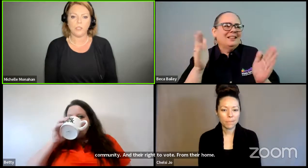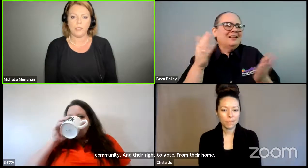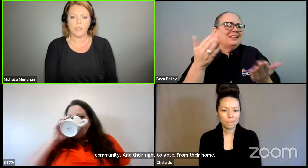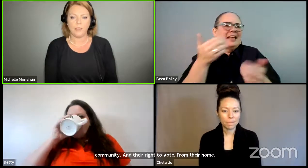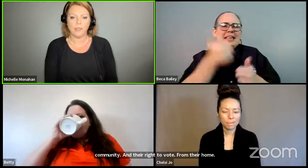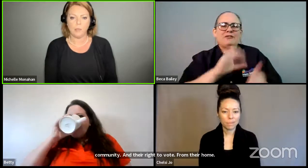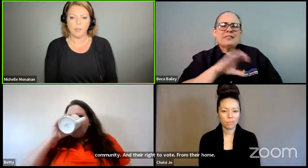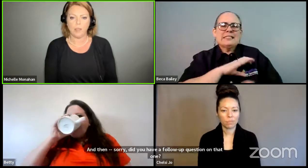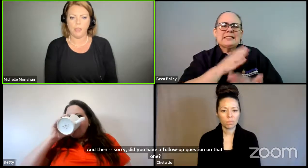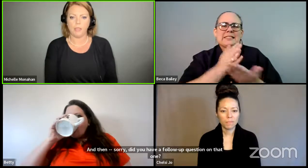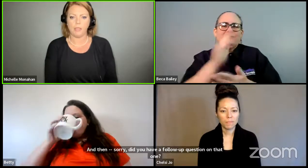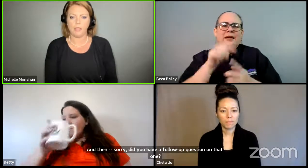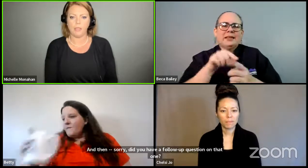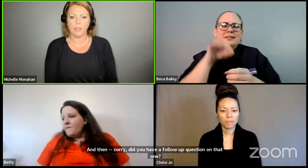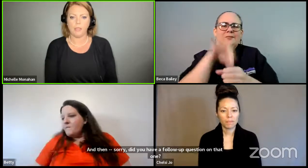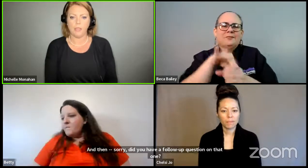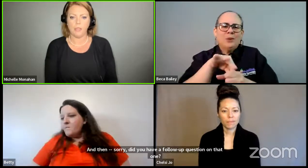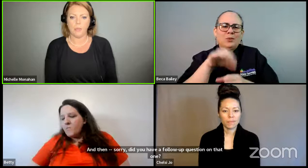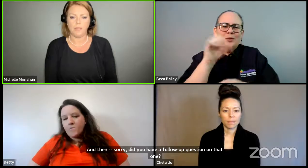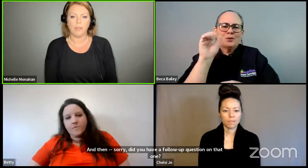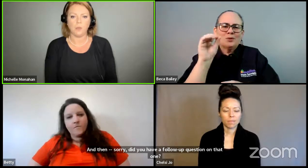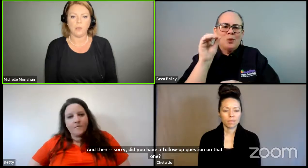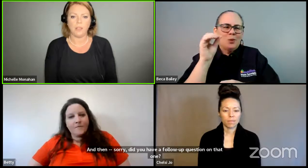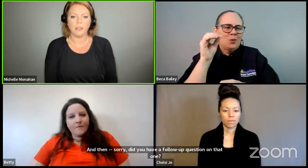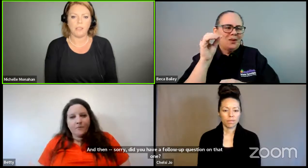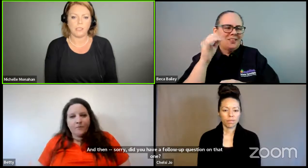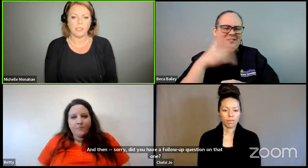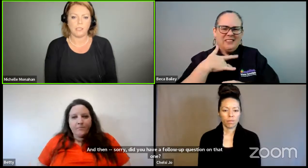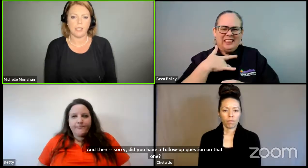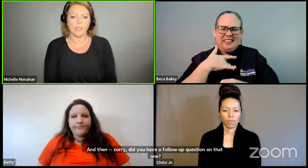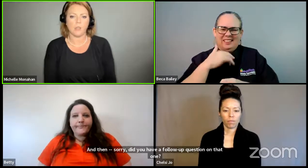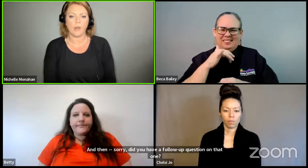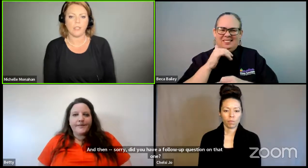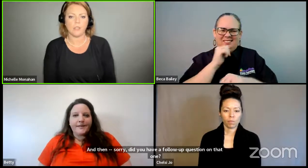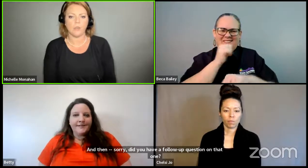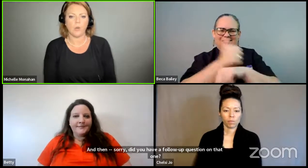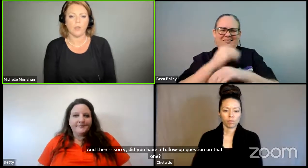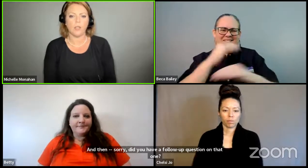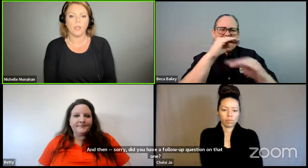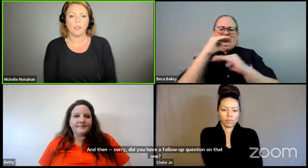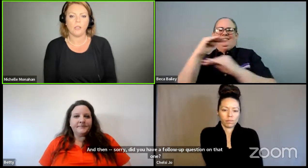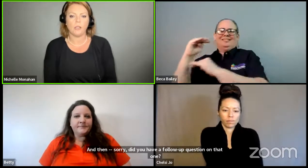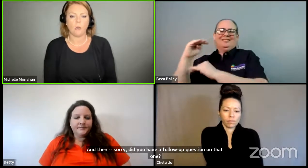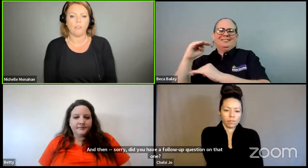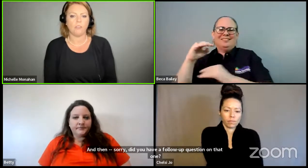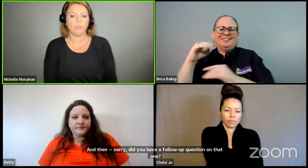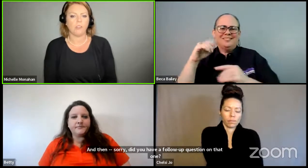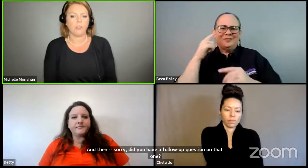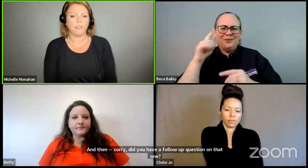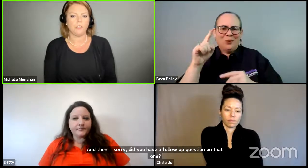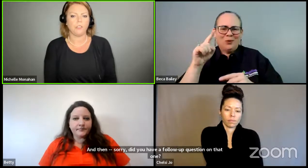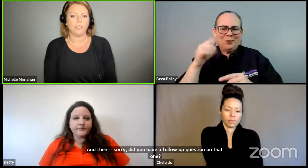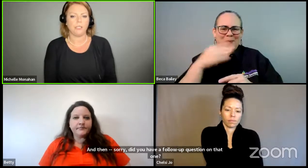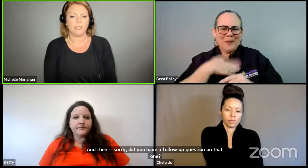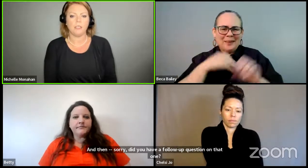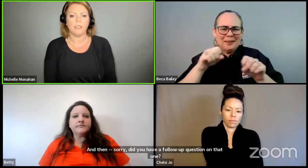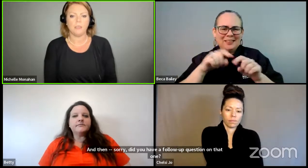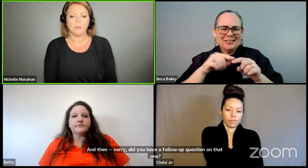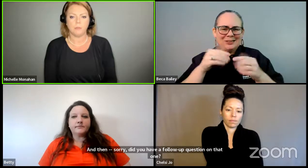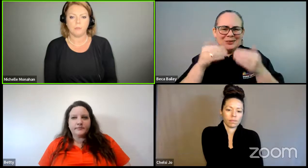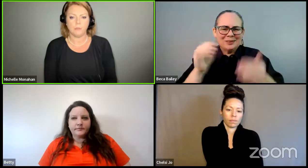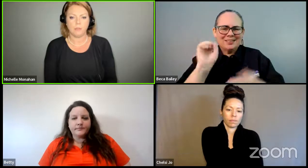Well, I was just thinking the same thing. I mean, every citizen has the right to vote. So it feels very